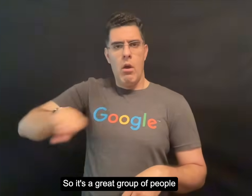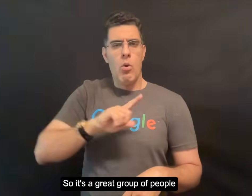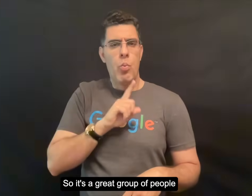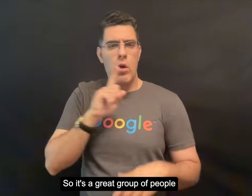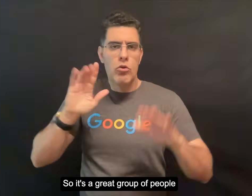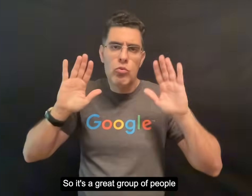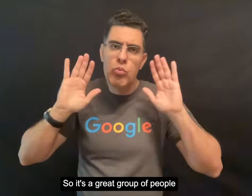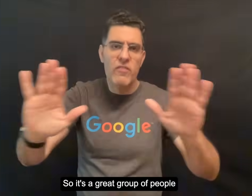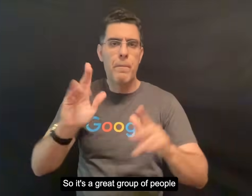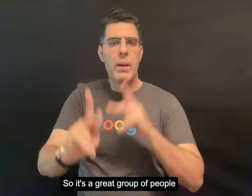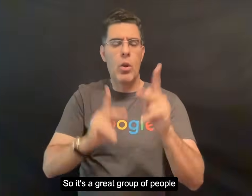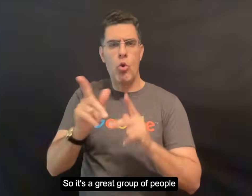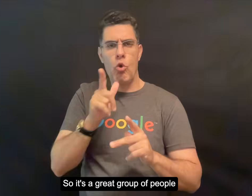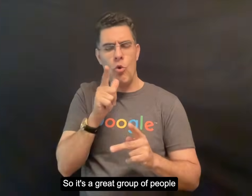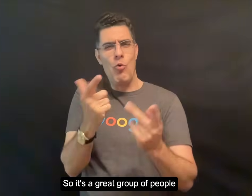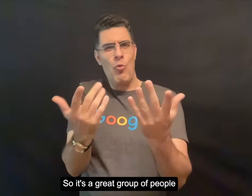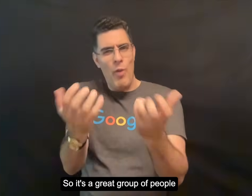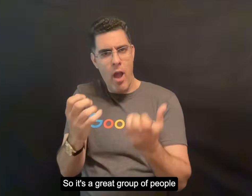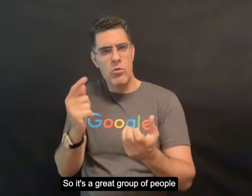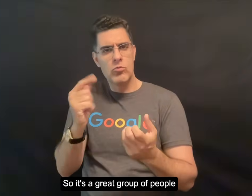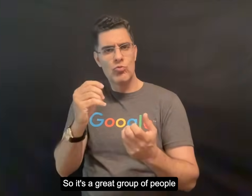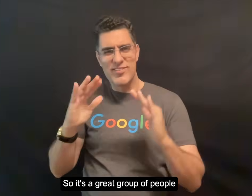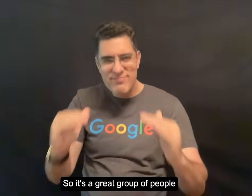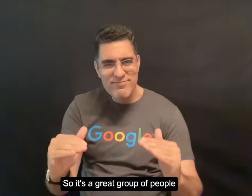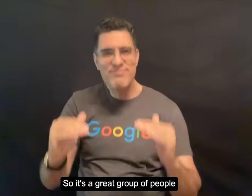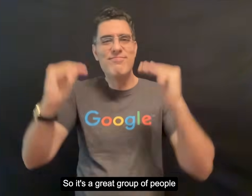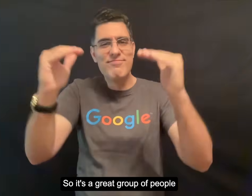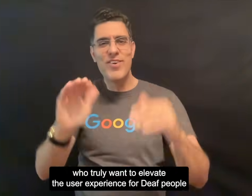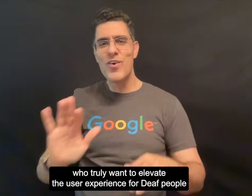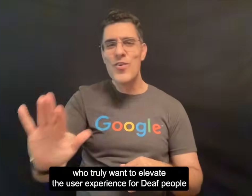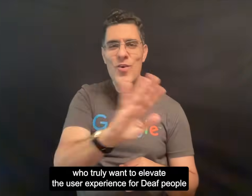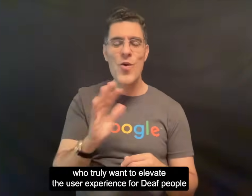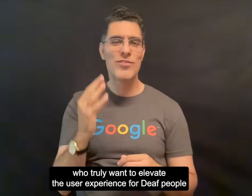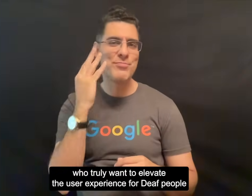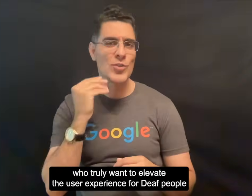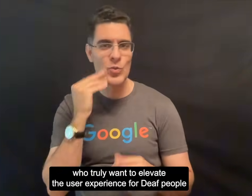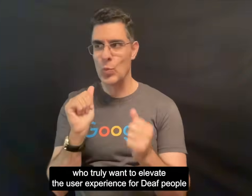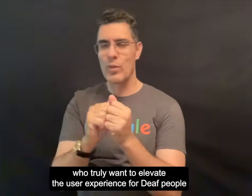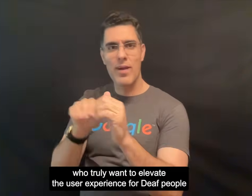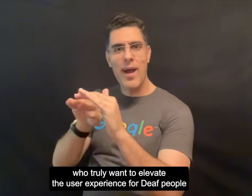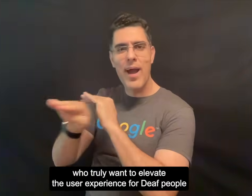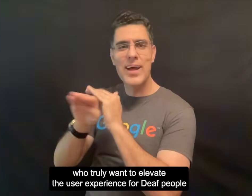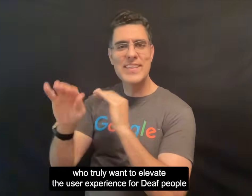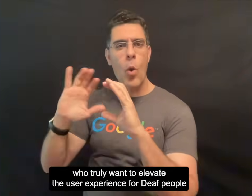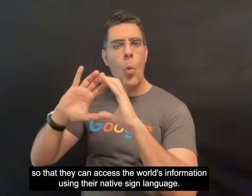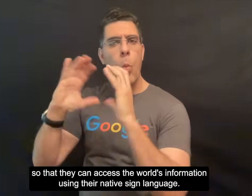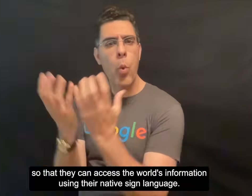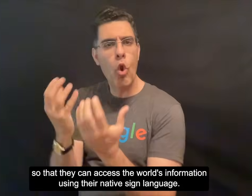So it's a great group of people who truly want to elevate the user experience for